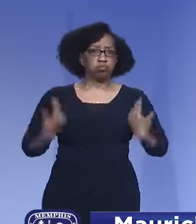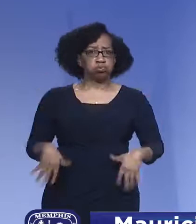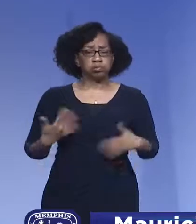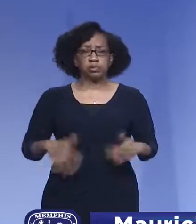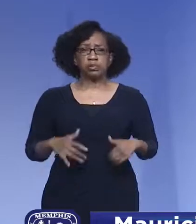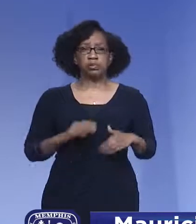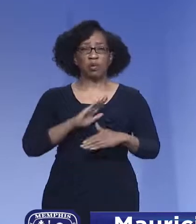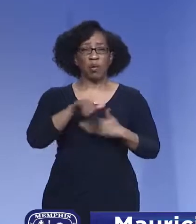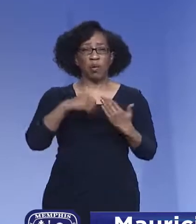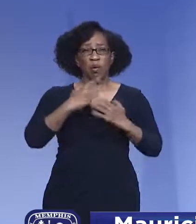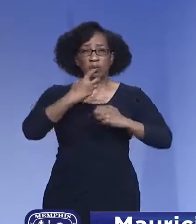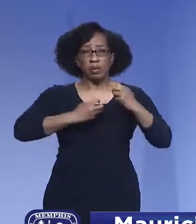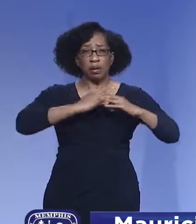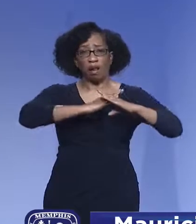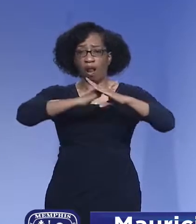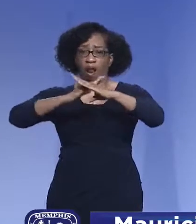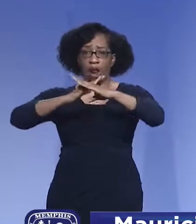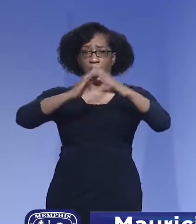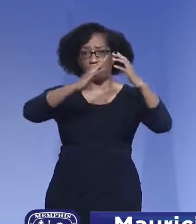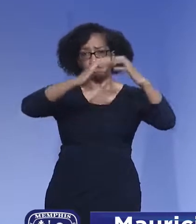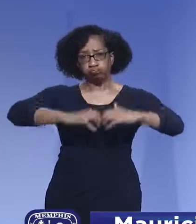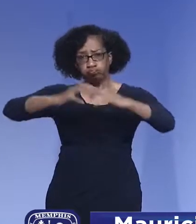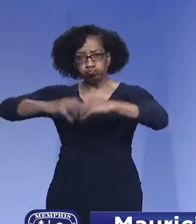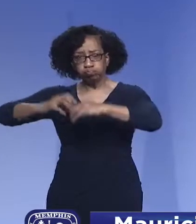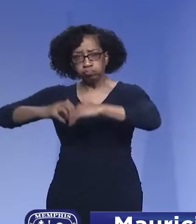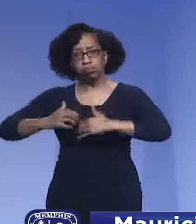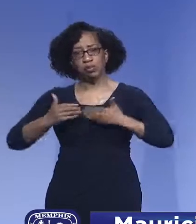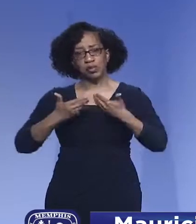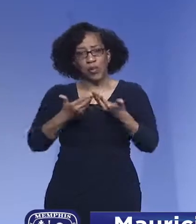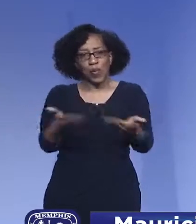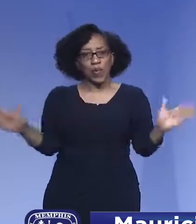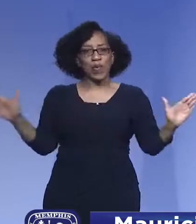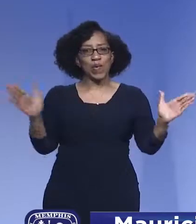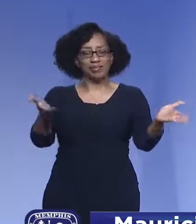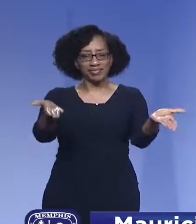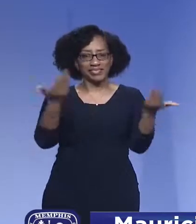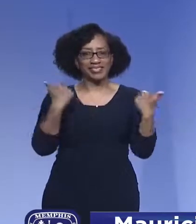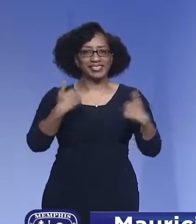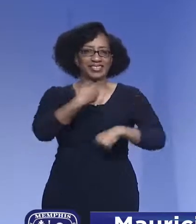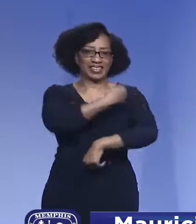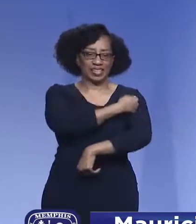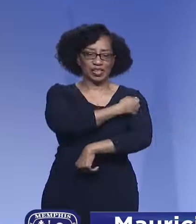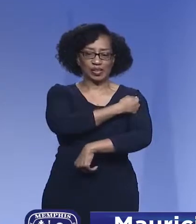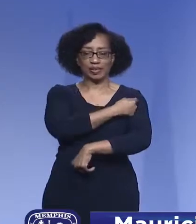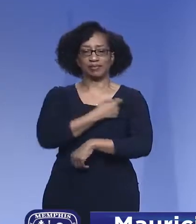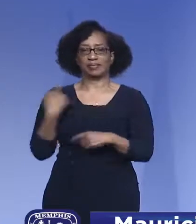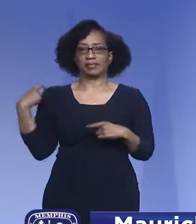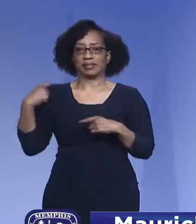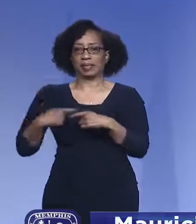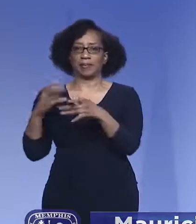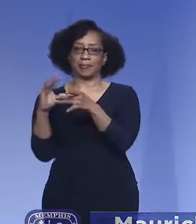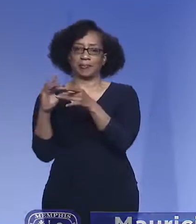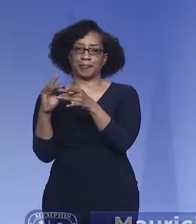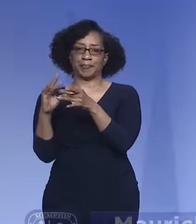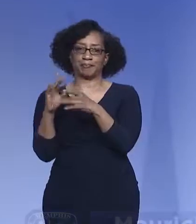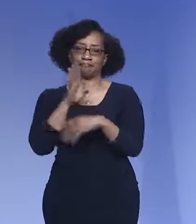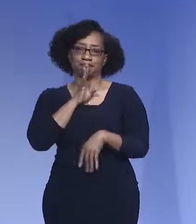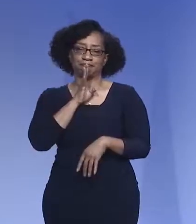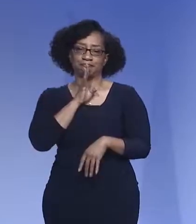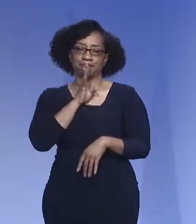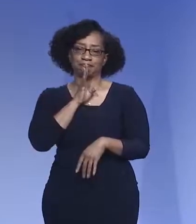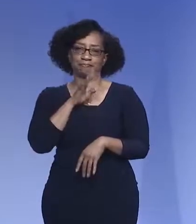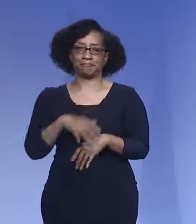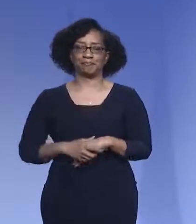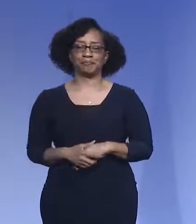possible barrier for people to get the vaccine. Yo he sido testigo de que hoy el Departamento de Salud y la ciudad de Memphis han hecho todo, hasta lo